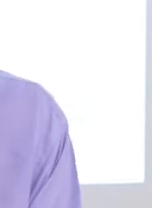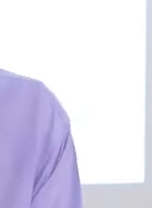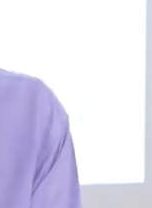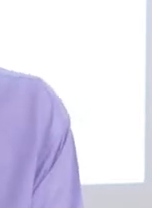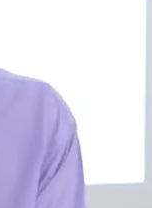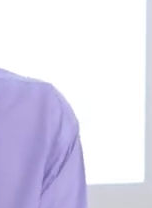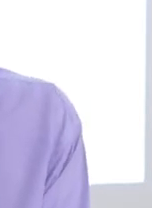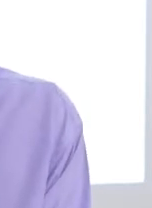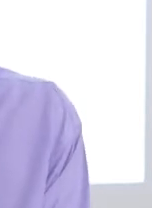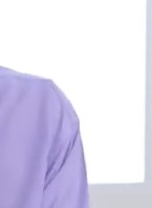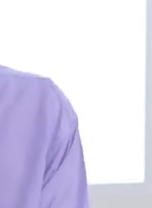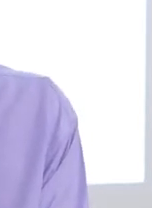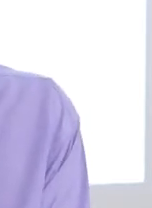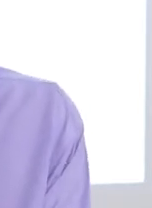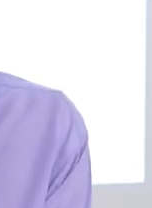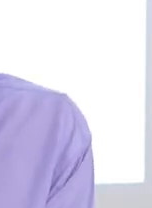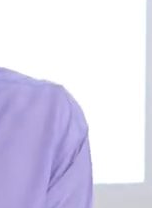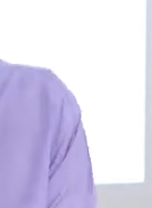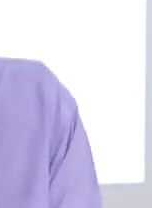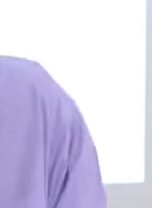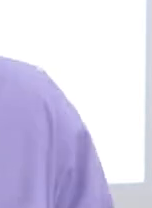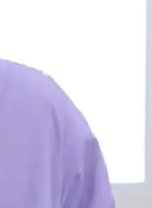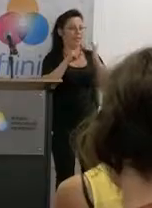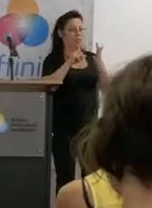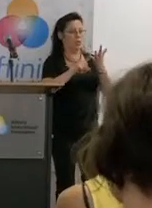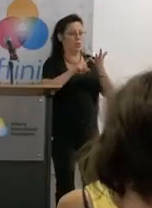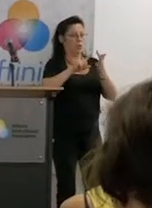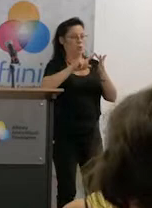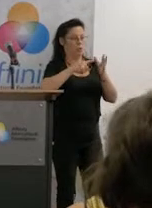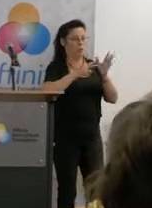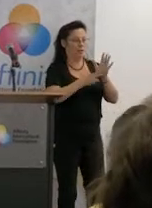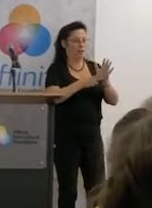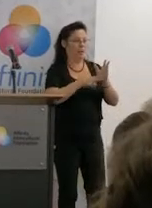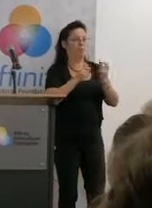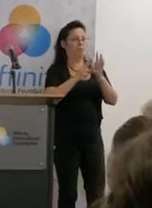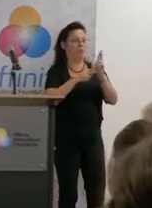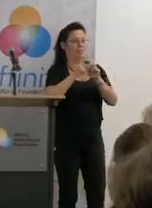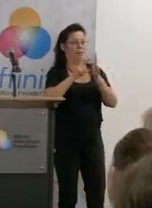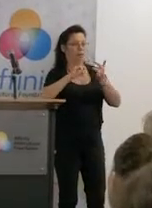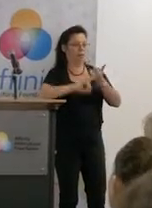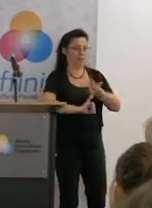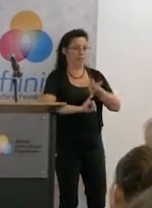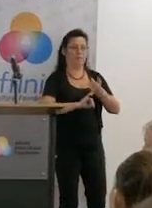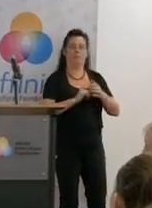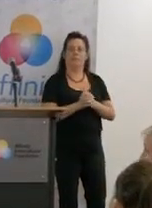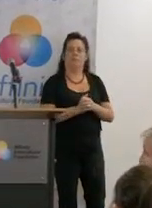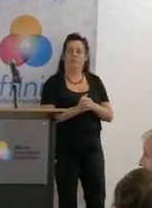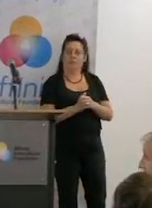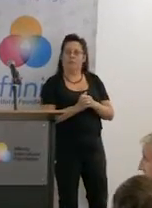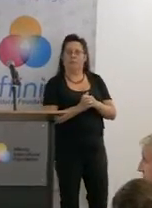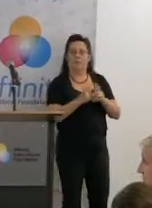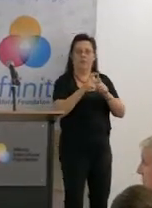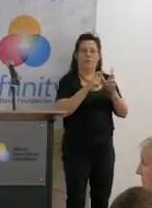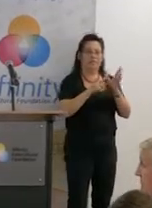Nguyen, Member of the Labor Party and the National Disability Insurance Scheme, a very important scheme.